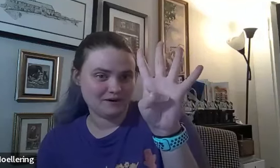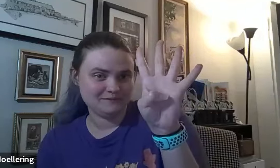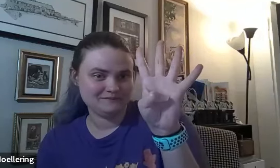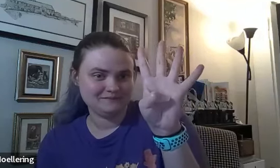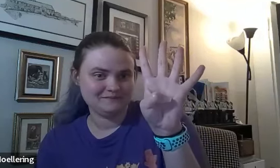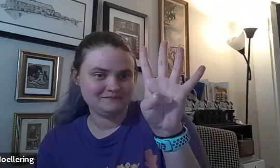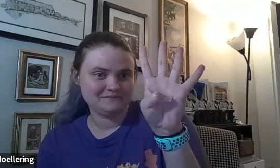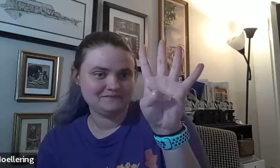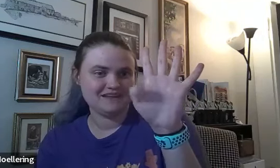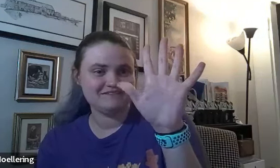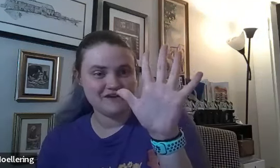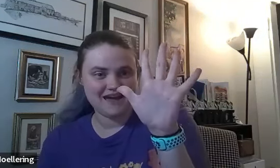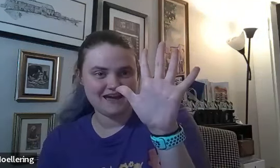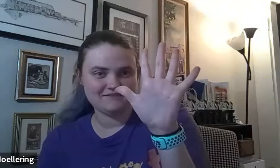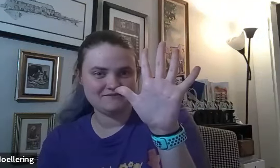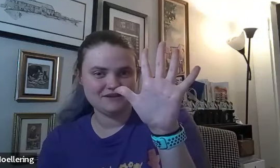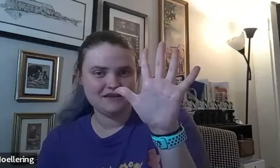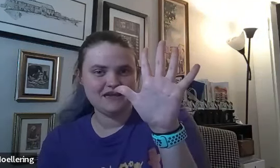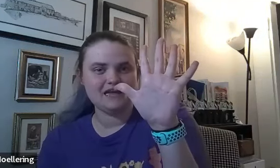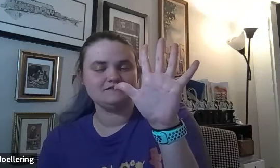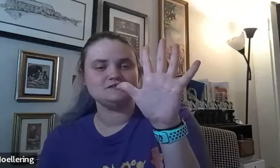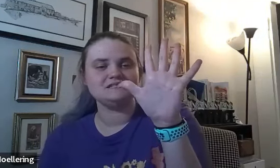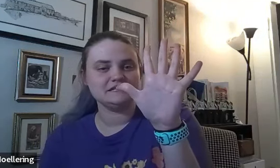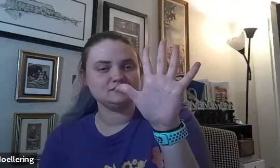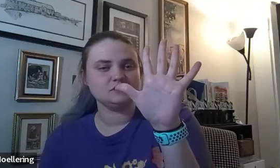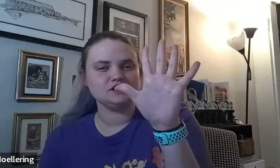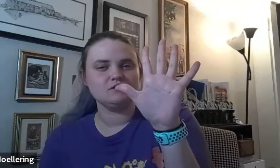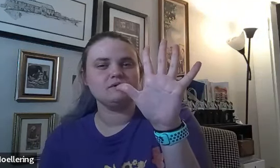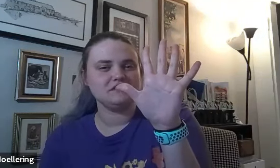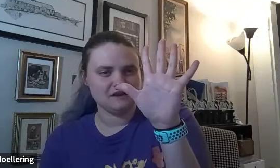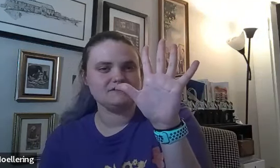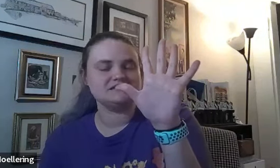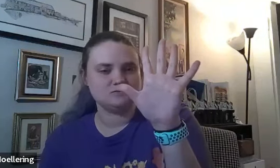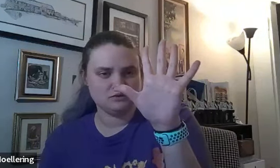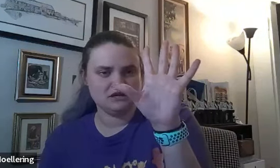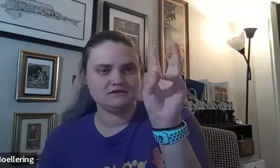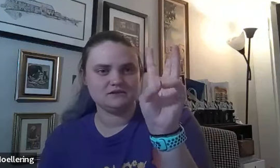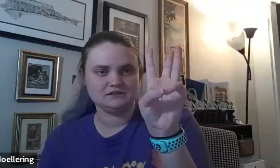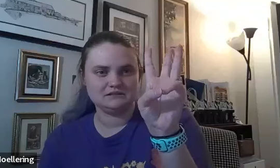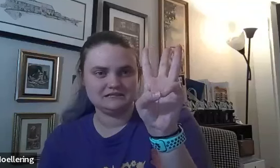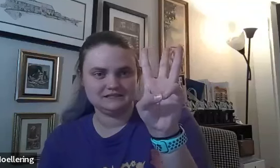4, 5. And for 6, we're going to do what we think of as 3, 6.